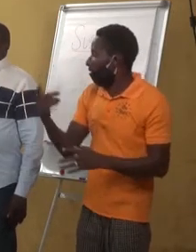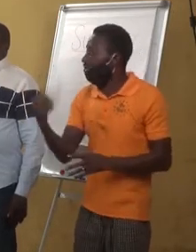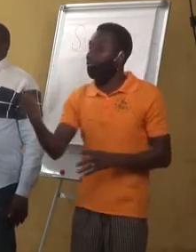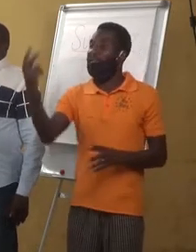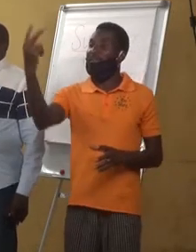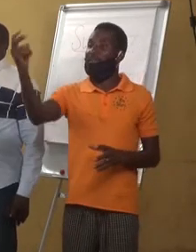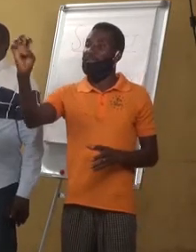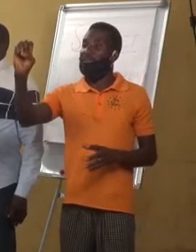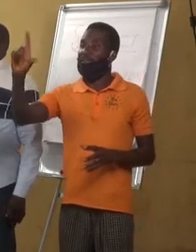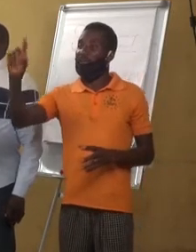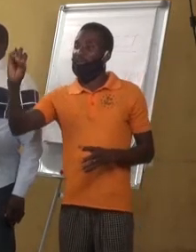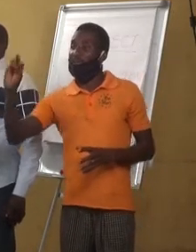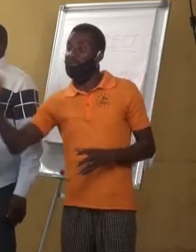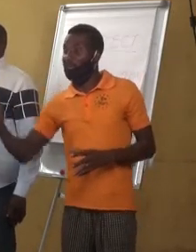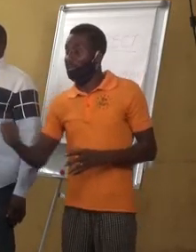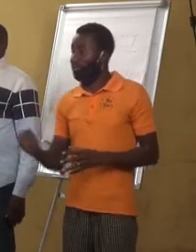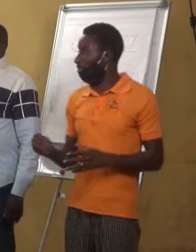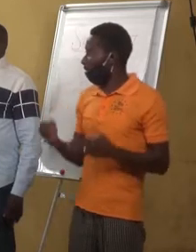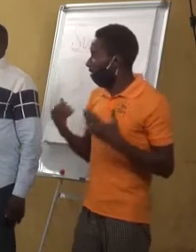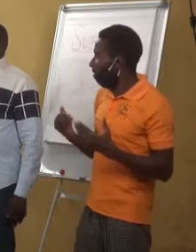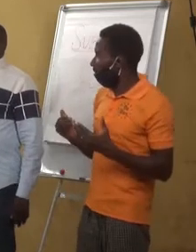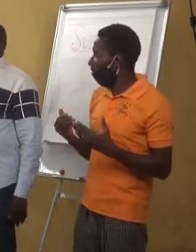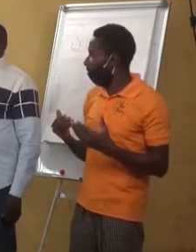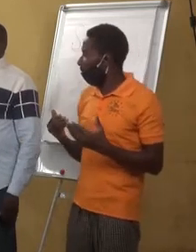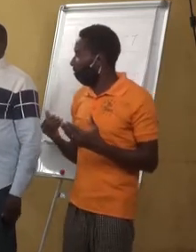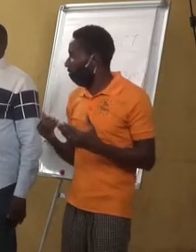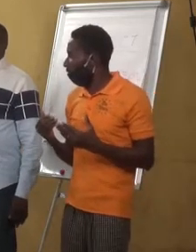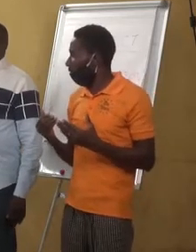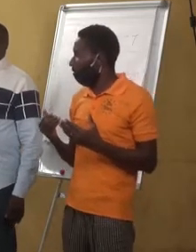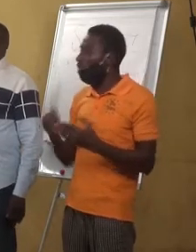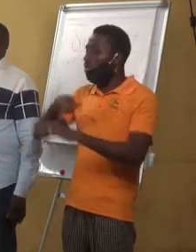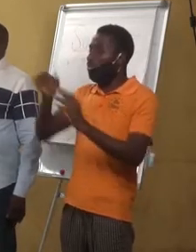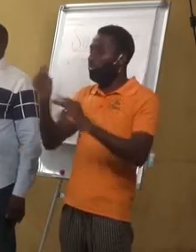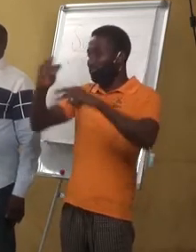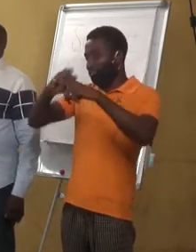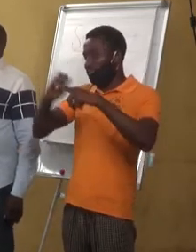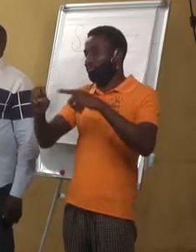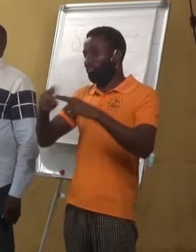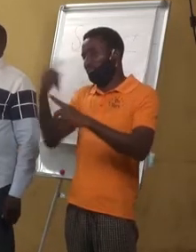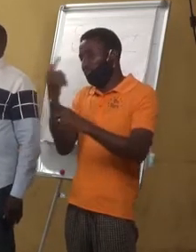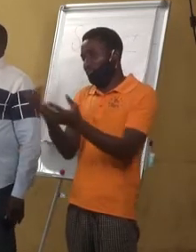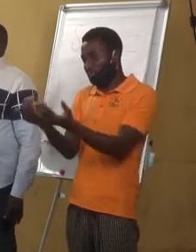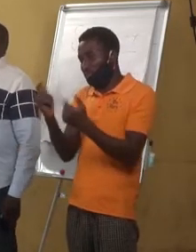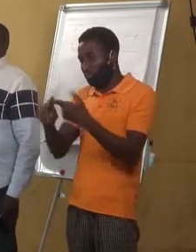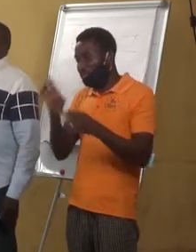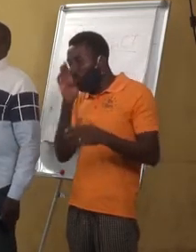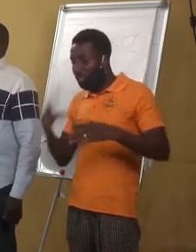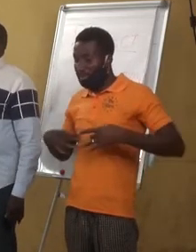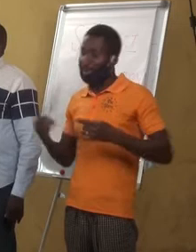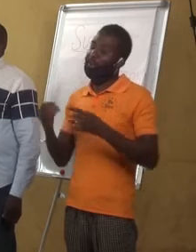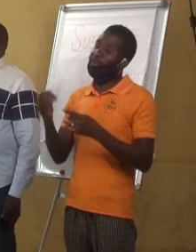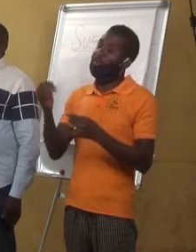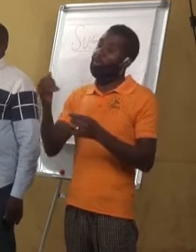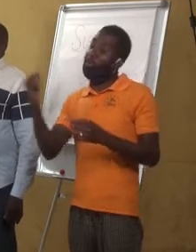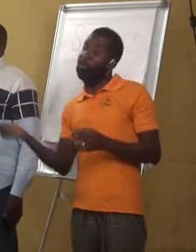so that they can be like helium, which we call in chemistry duplets, or 8 so that they can be like other noble